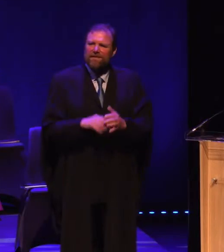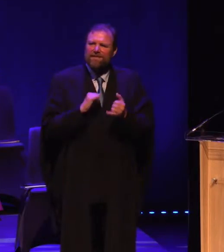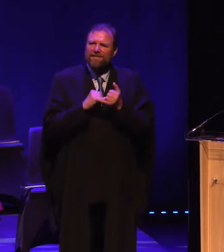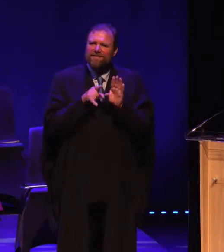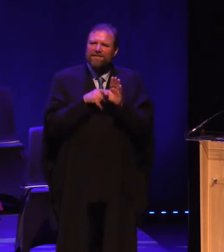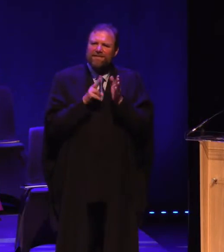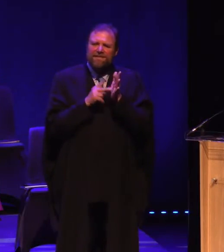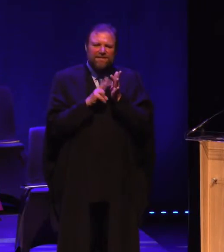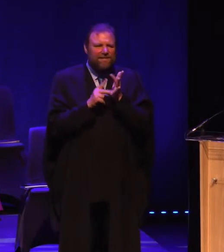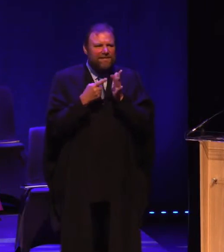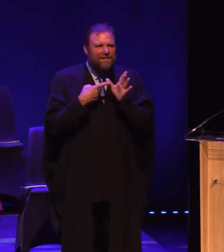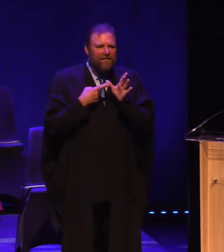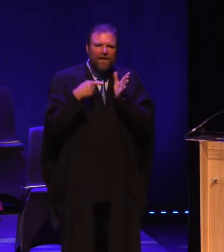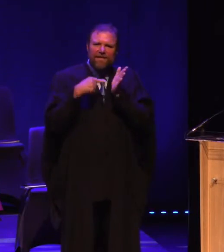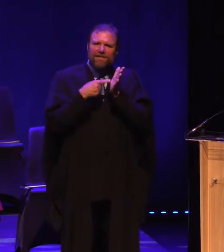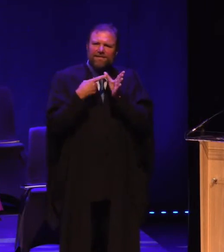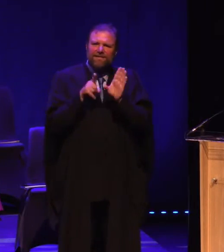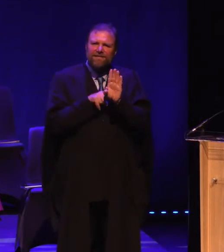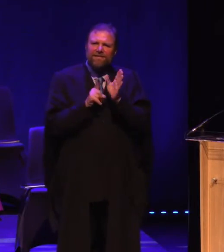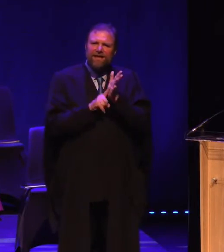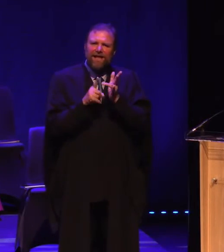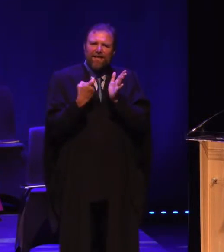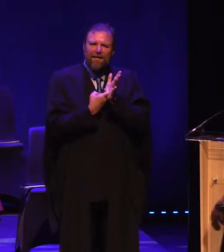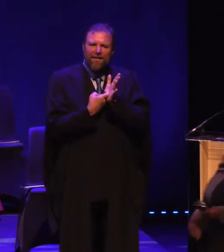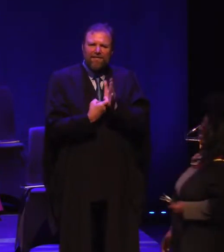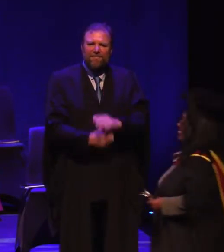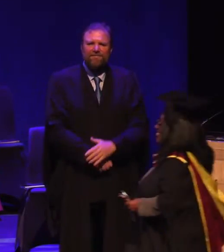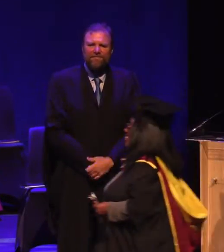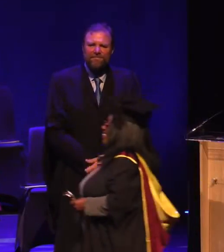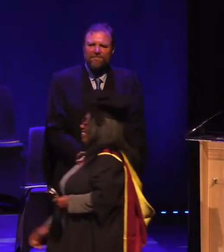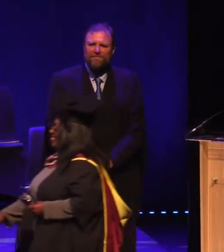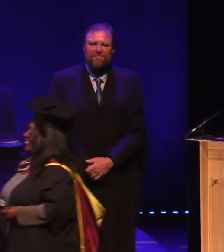Sylvia Omawig Barale Taylor.